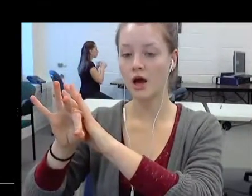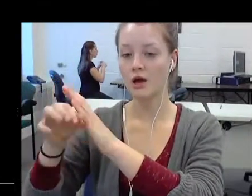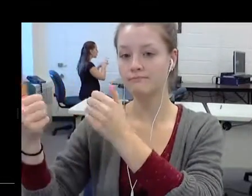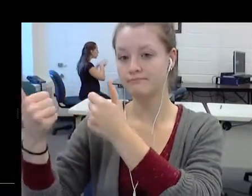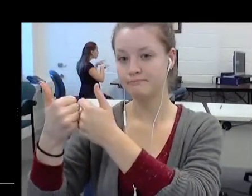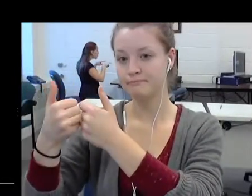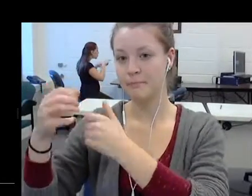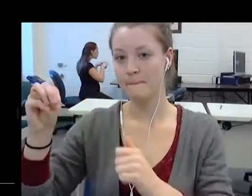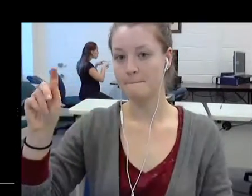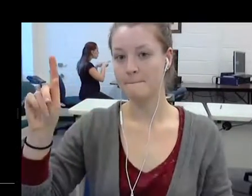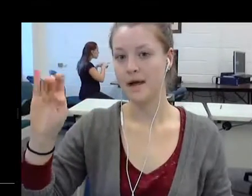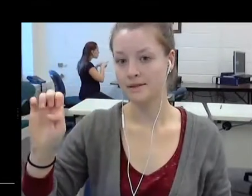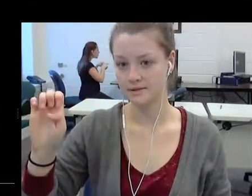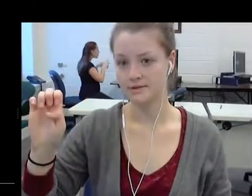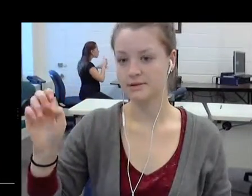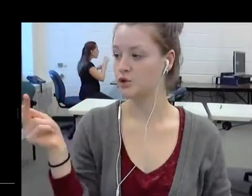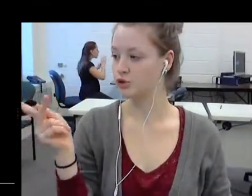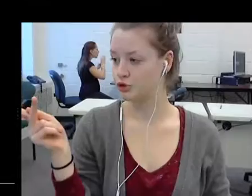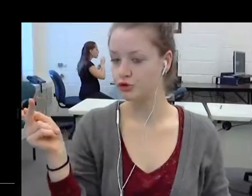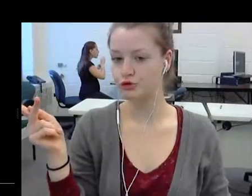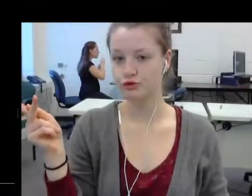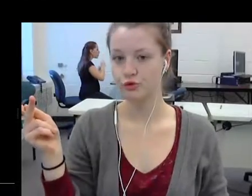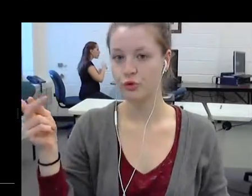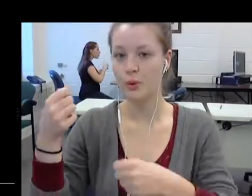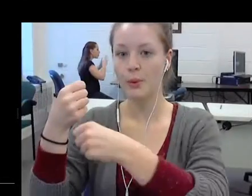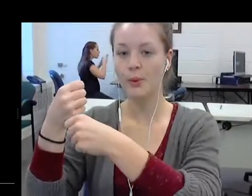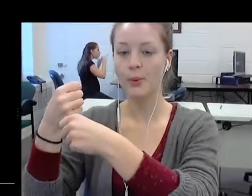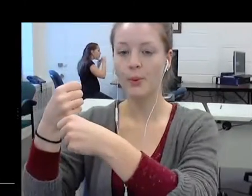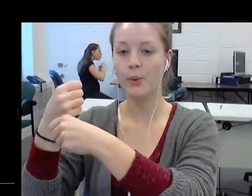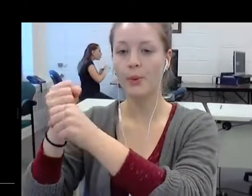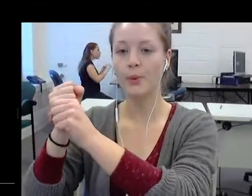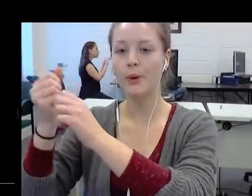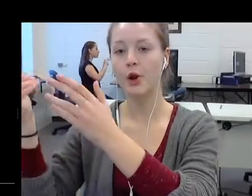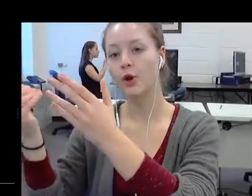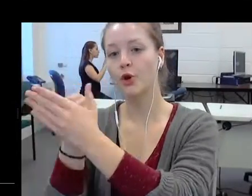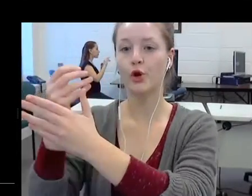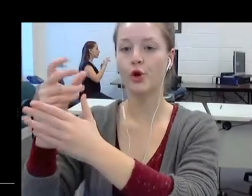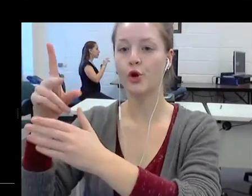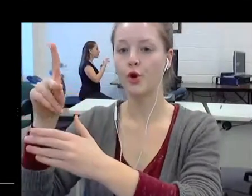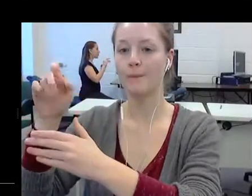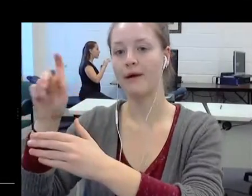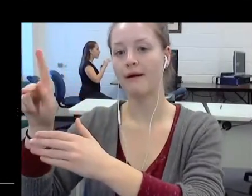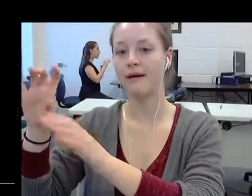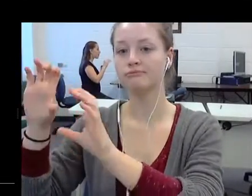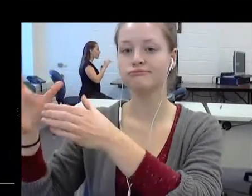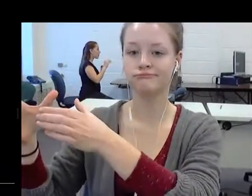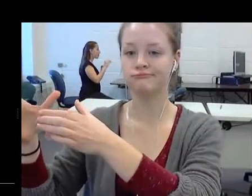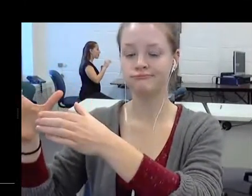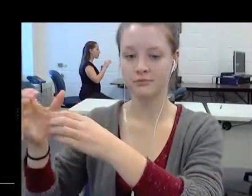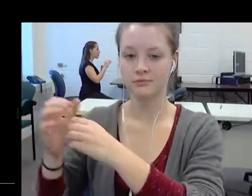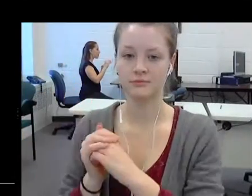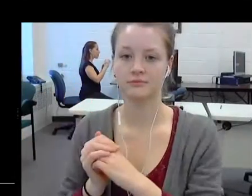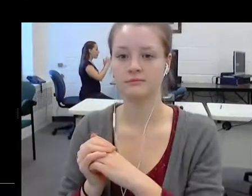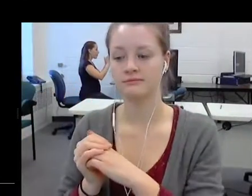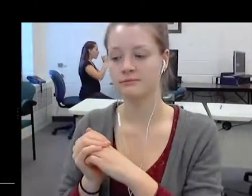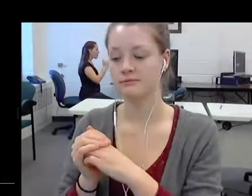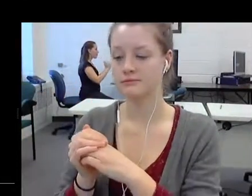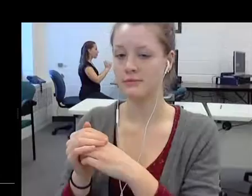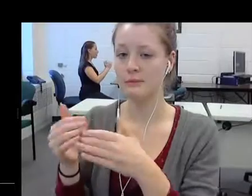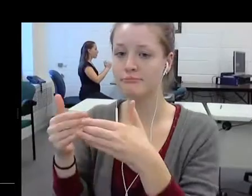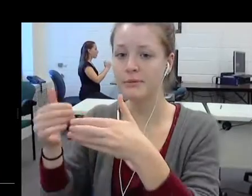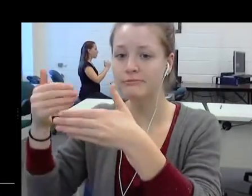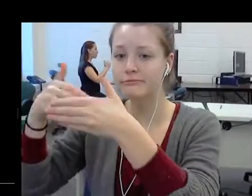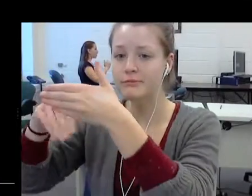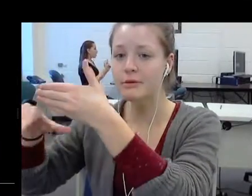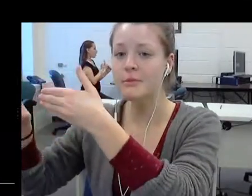May make new pack. The lone wolf and the mate might have little cubs and then make their own new